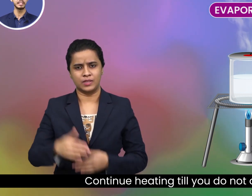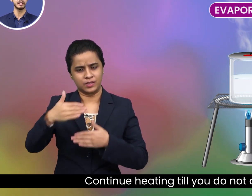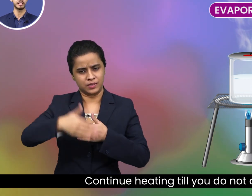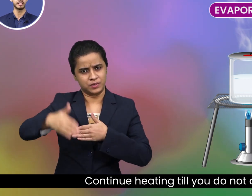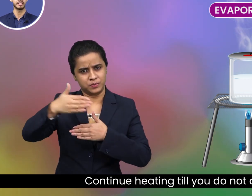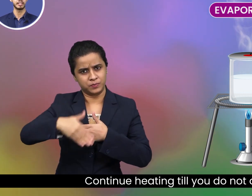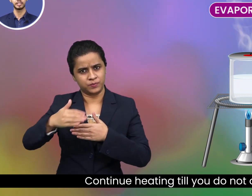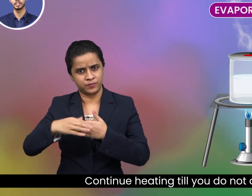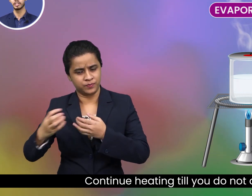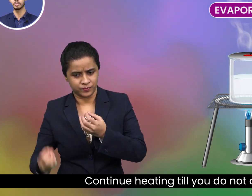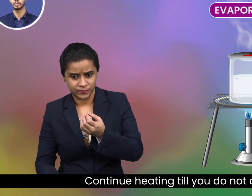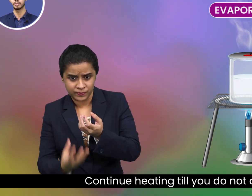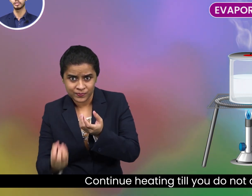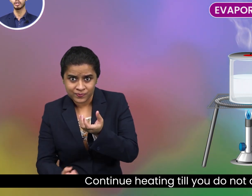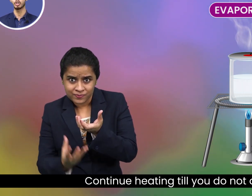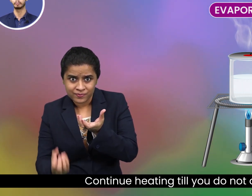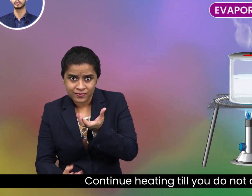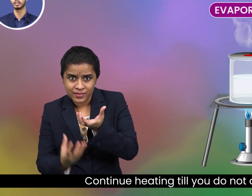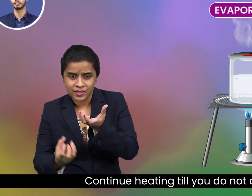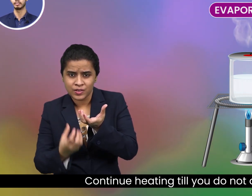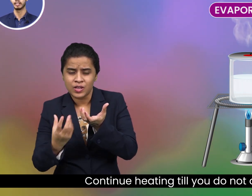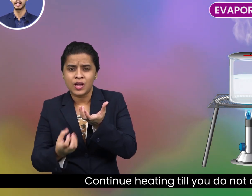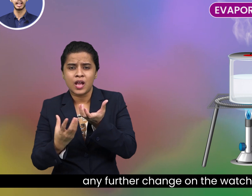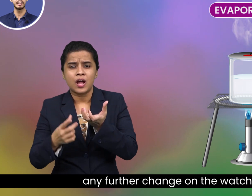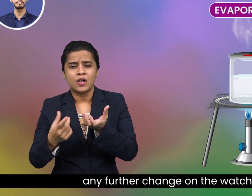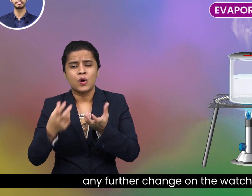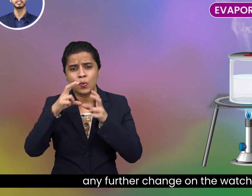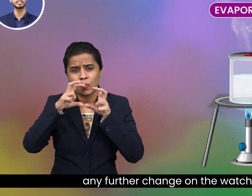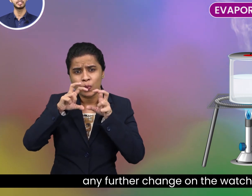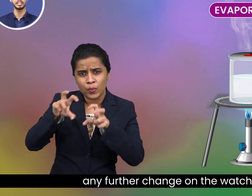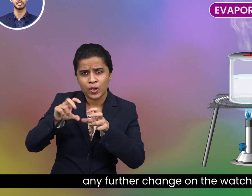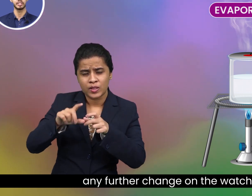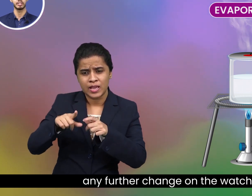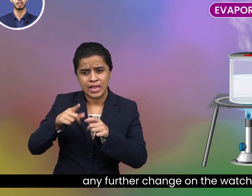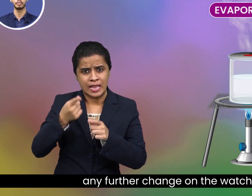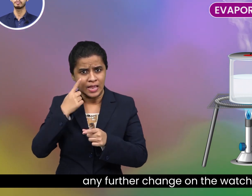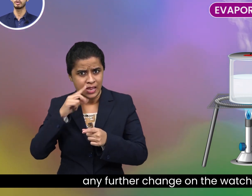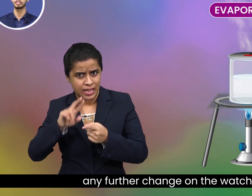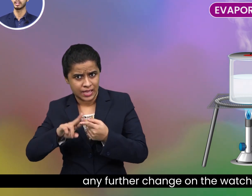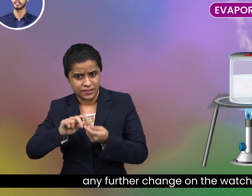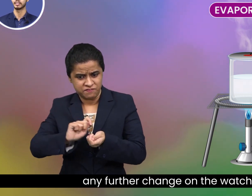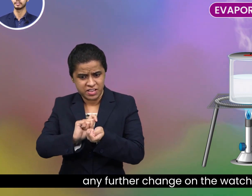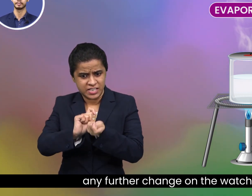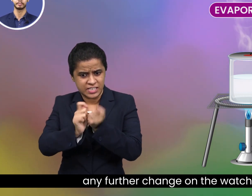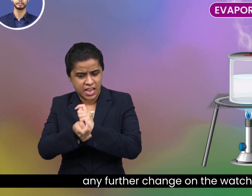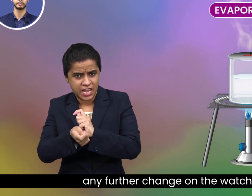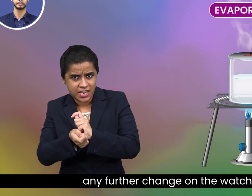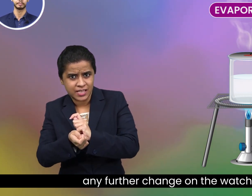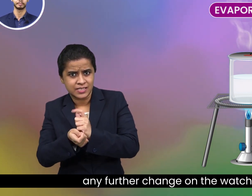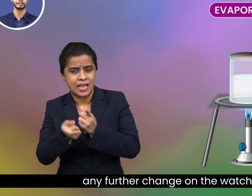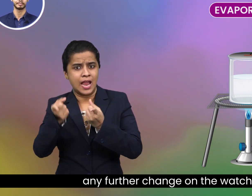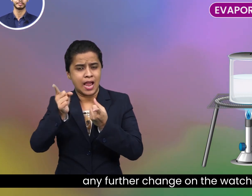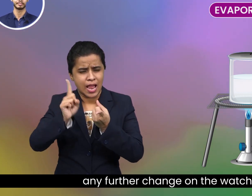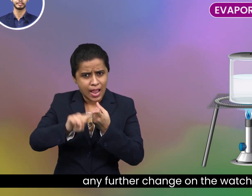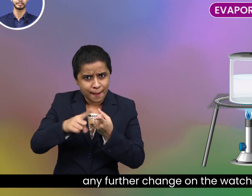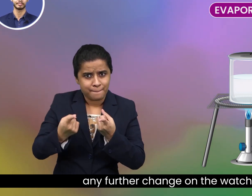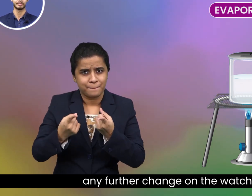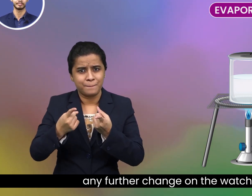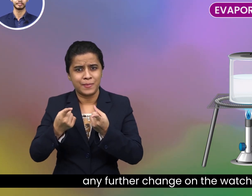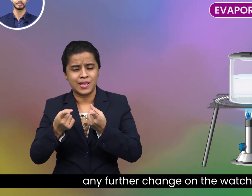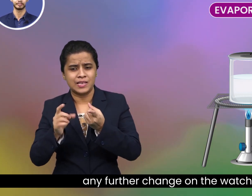Continue heating till you do not observe any further change on the watch glass.